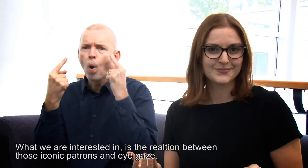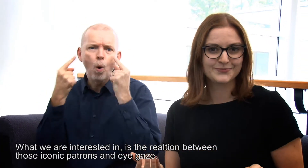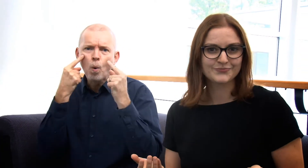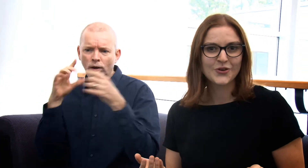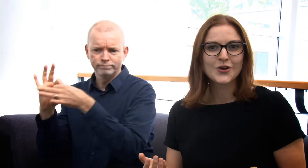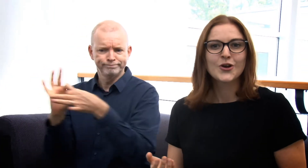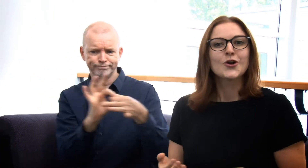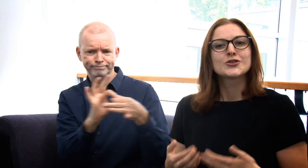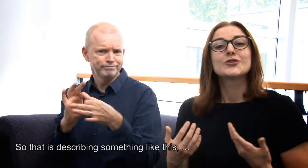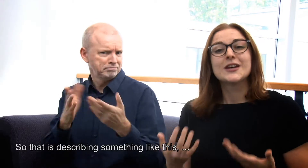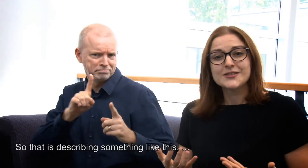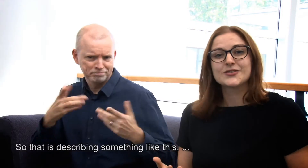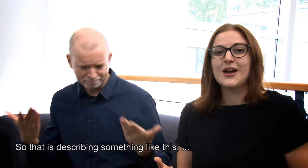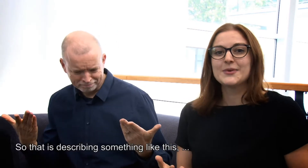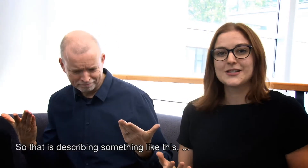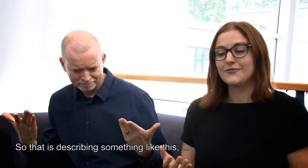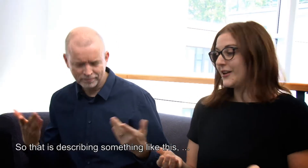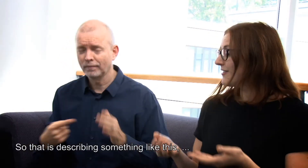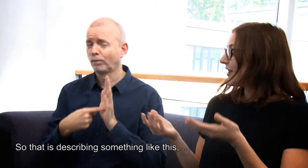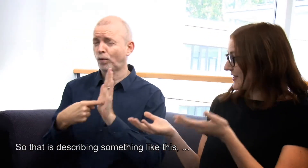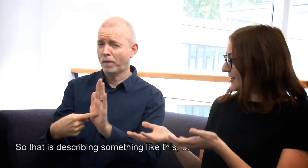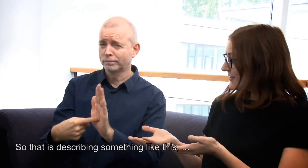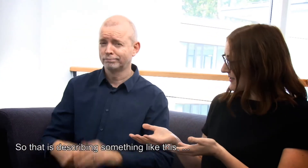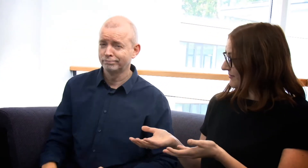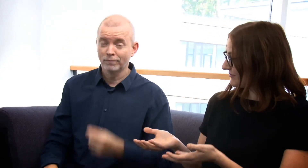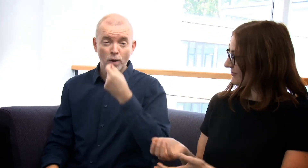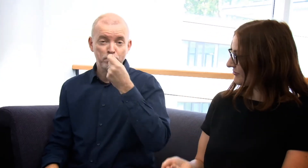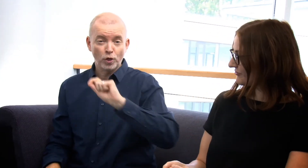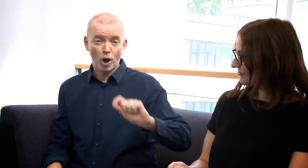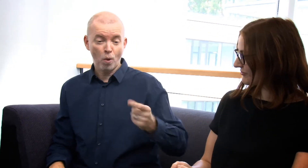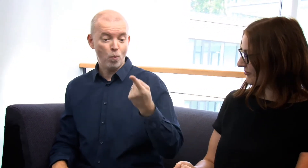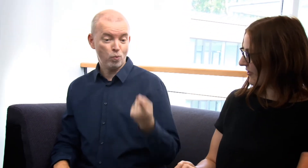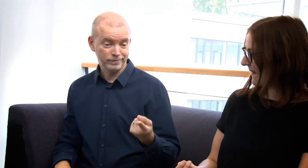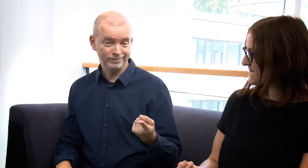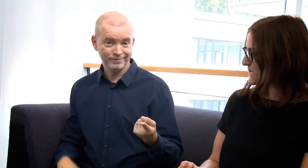gaze. So thus describing something like this